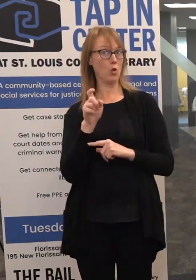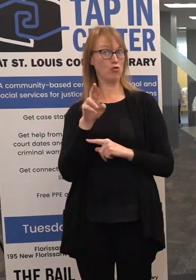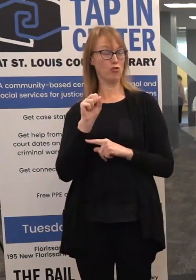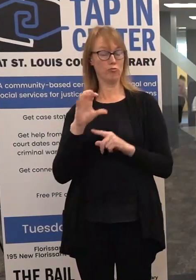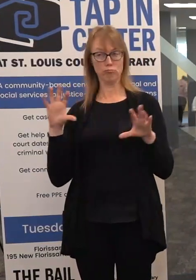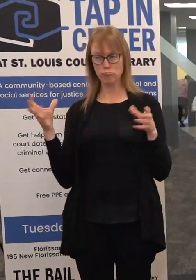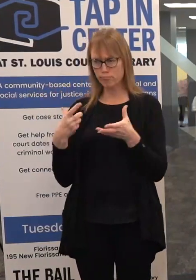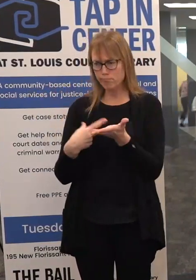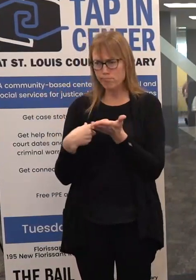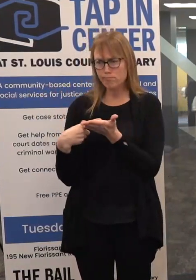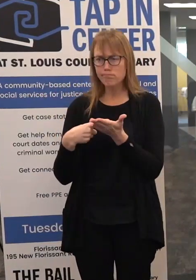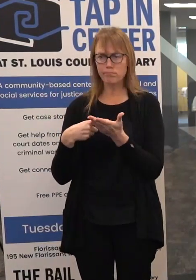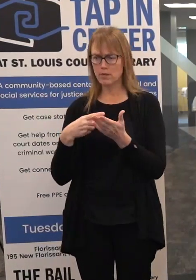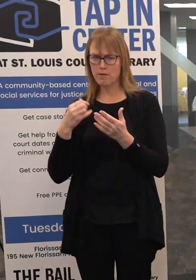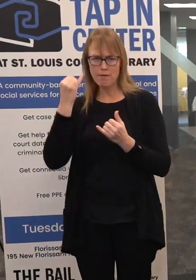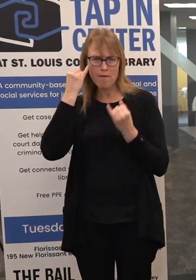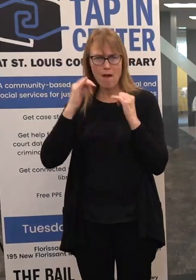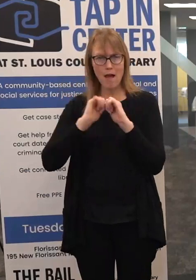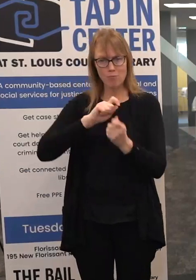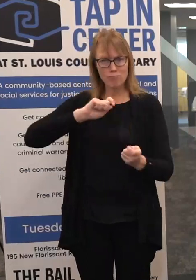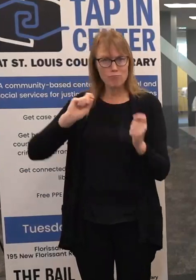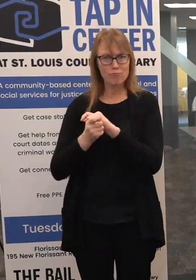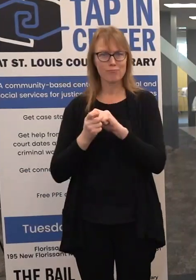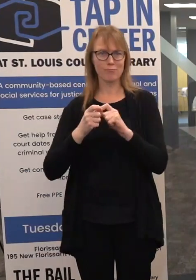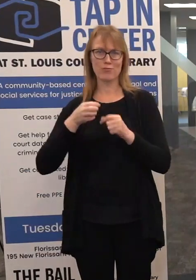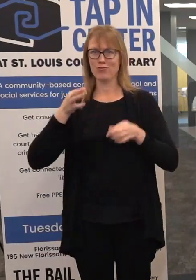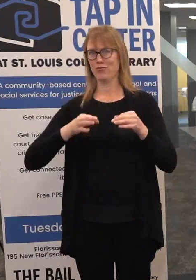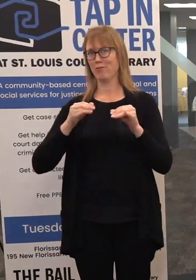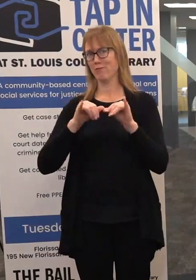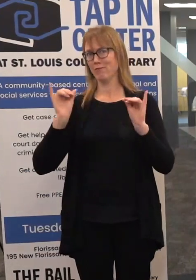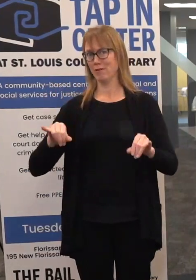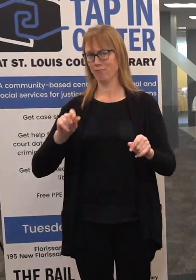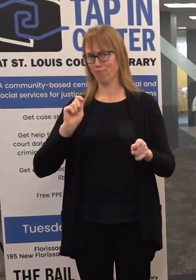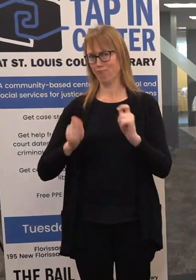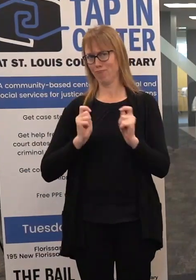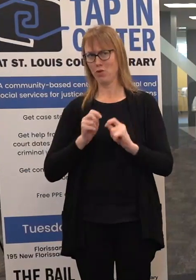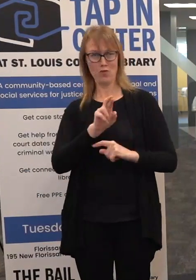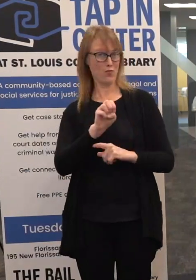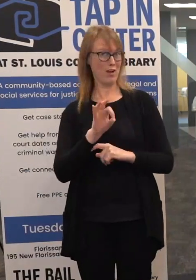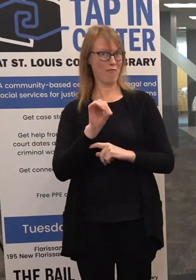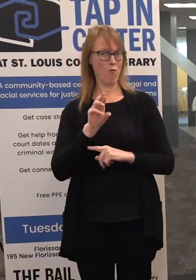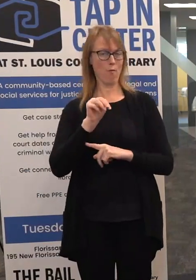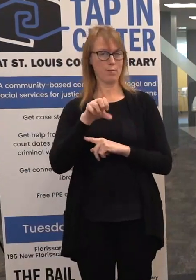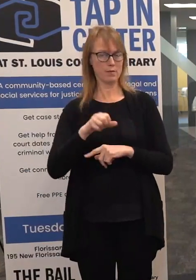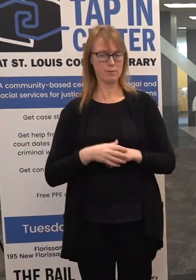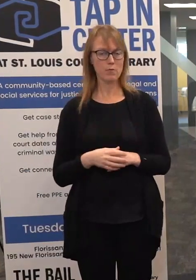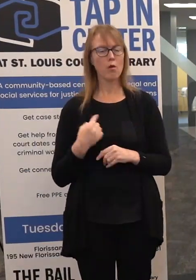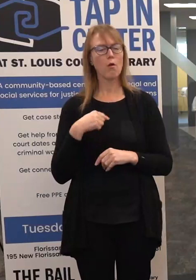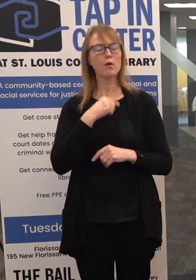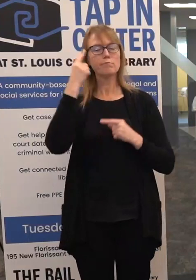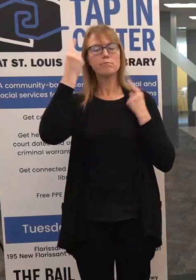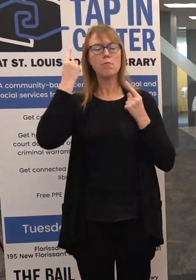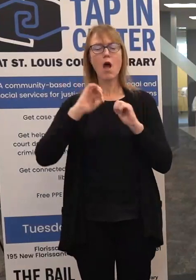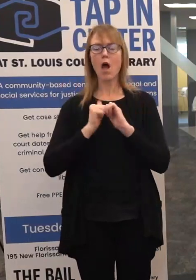systemic justice system reforms. We advanced several strategies to rethink and redesign our criminal justice system so